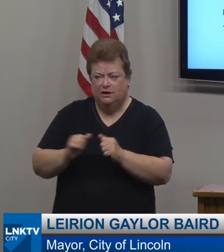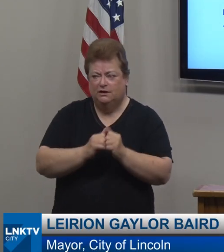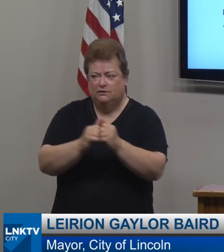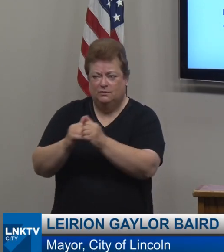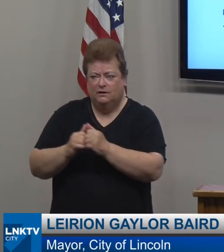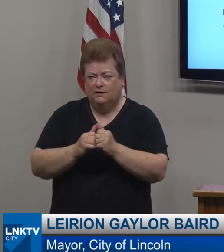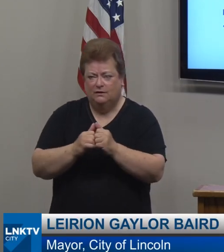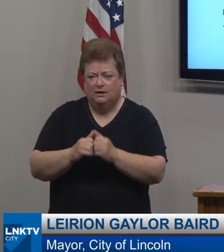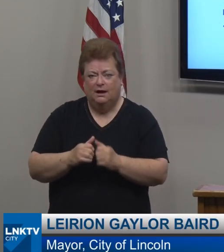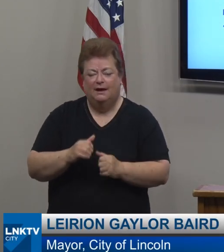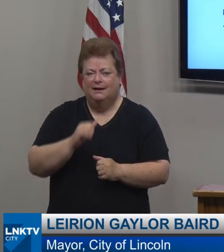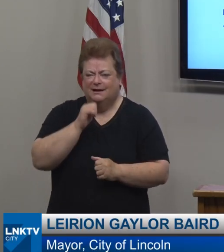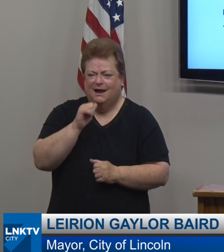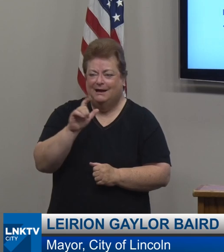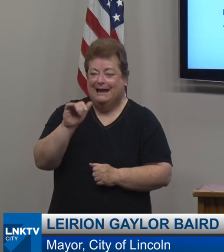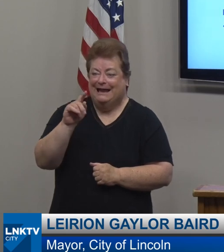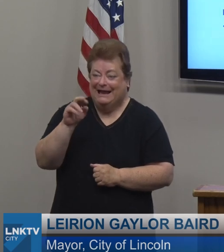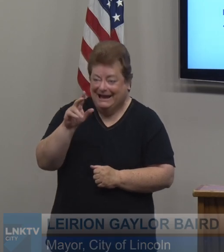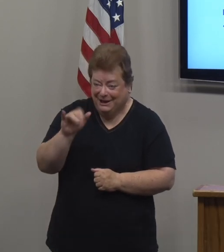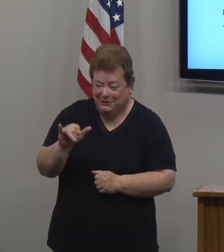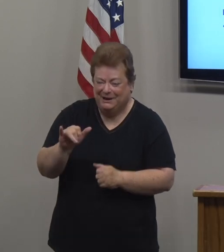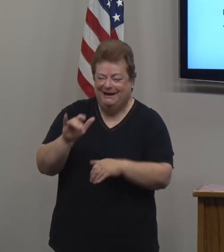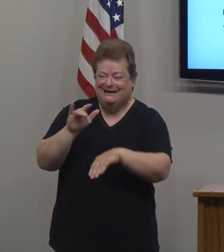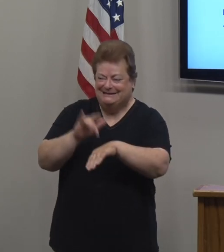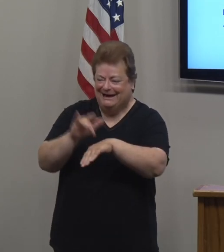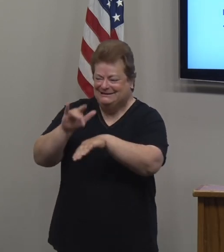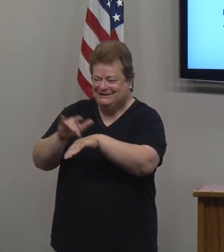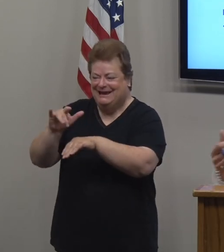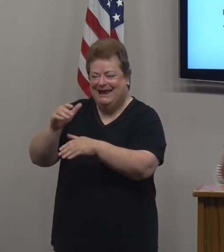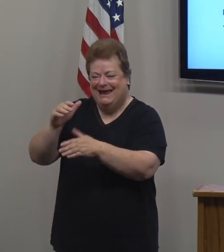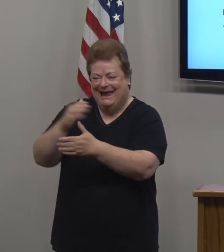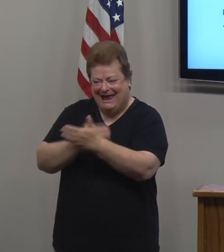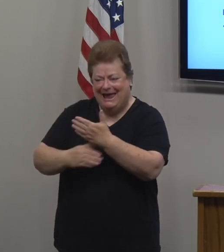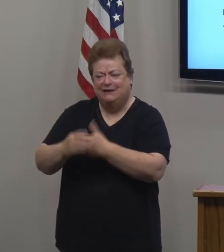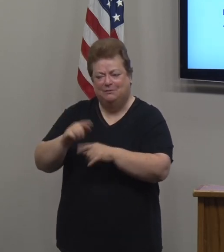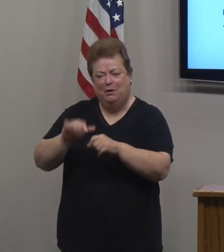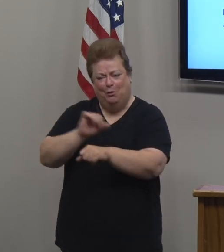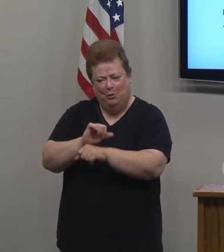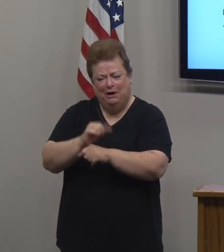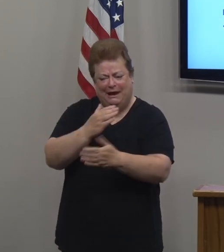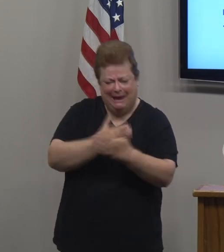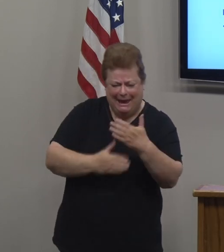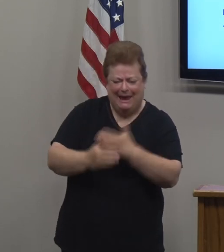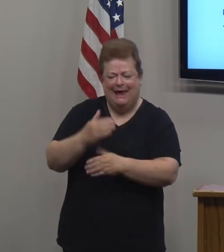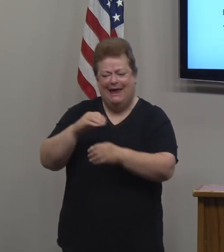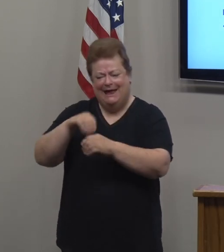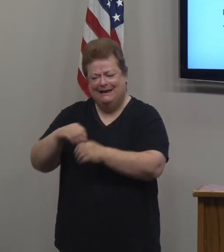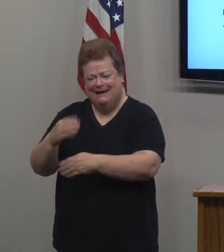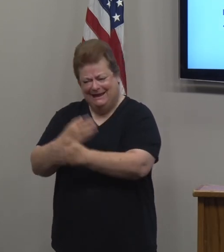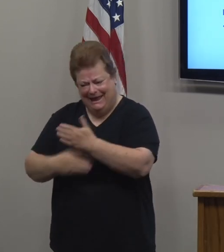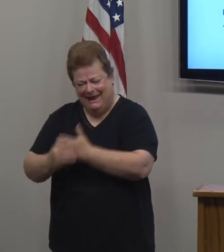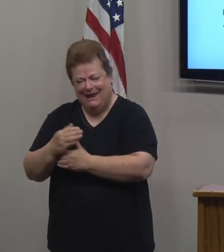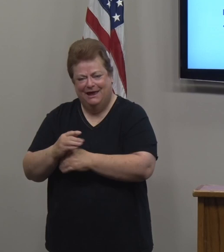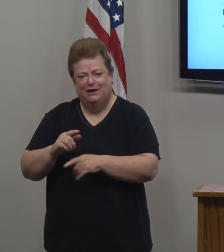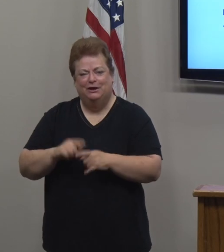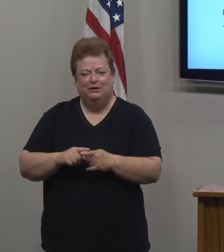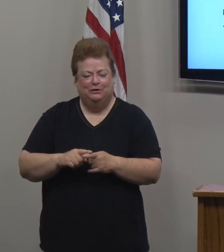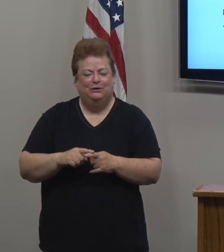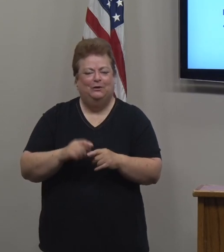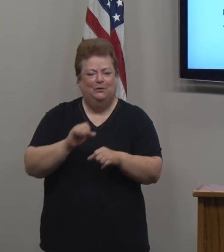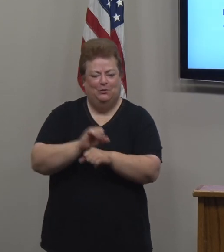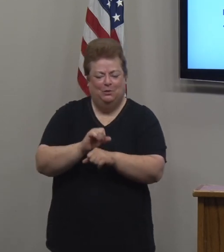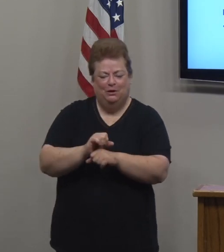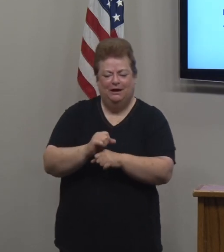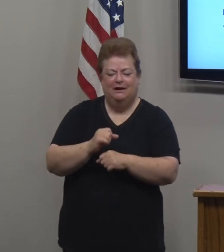not literally touching hands, of course, but working together to embrace our community in a safe